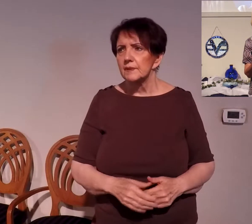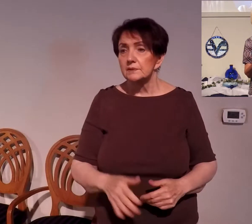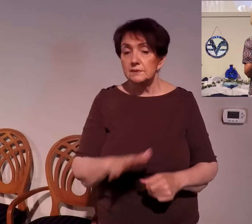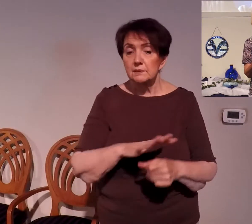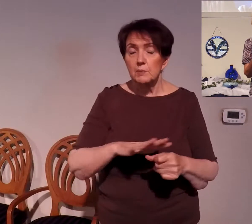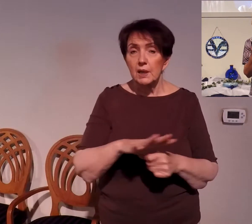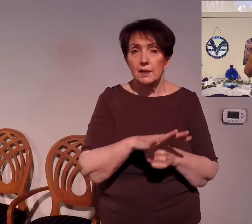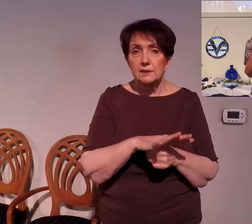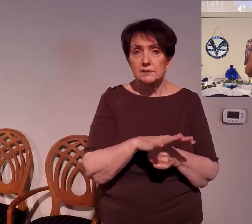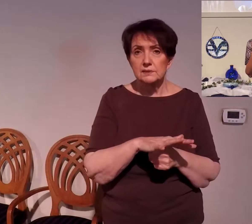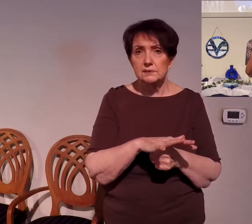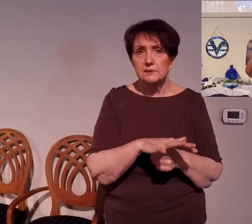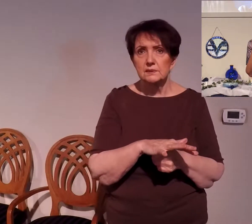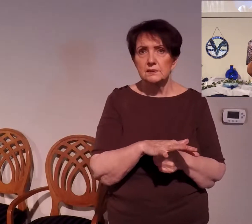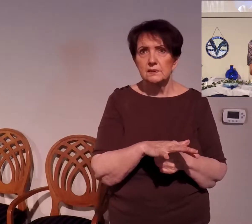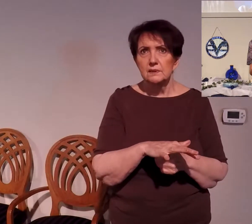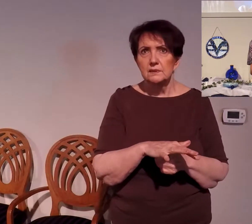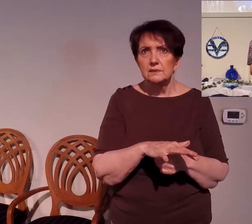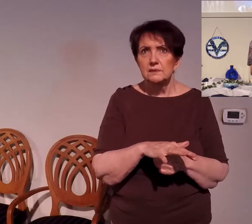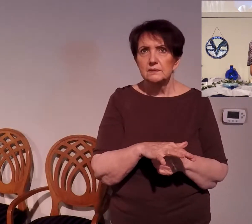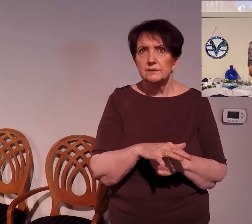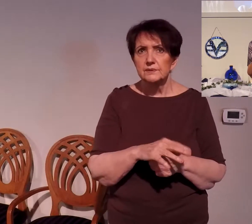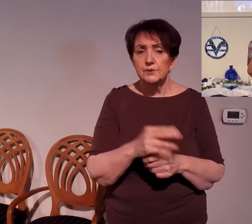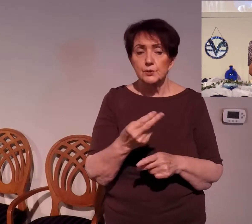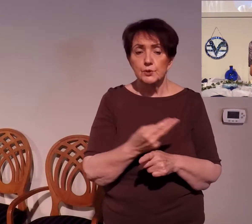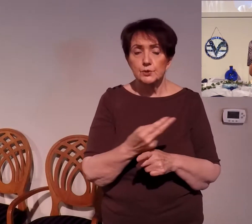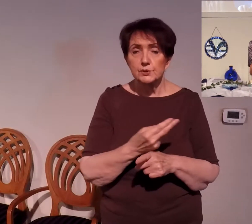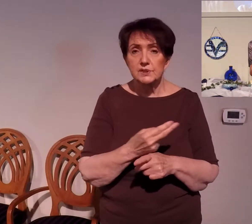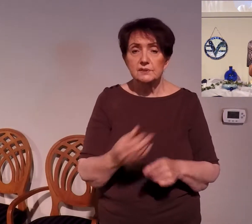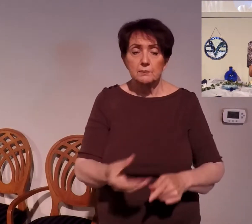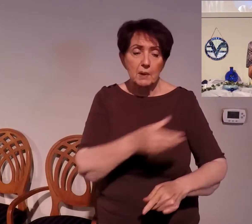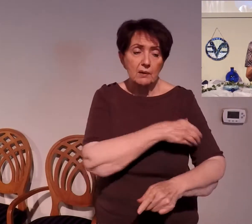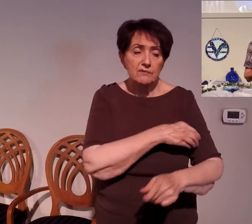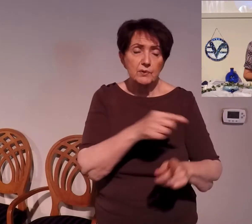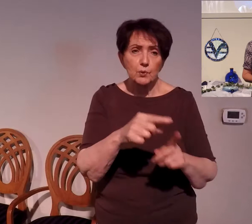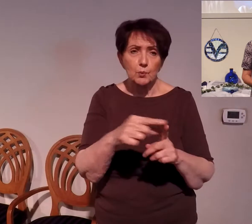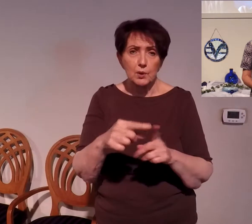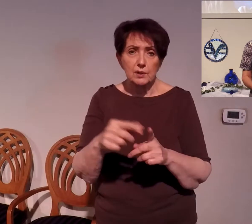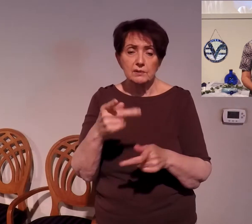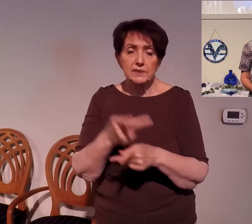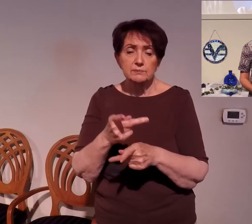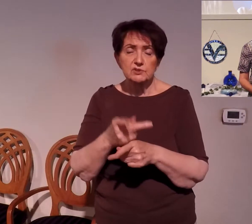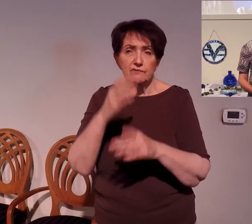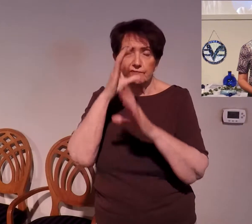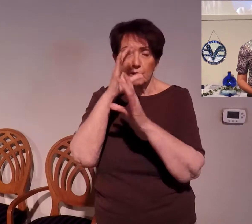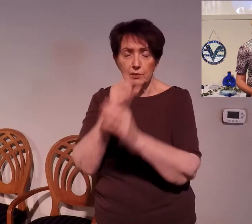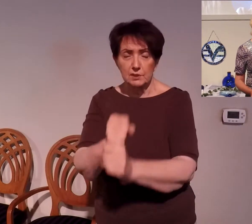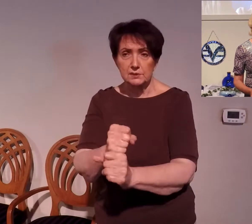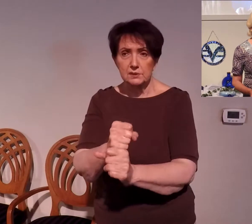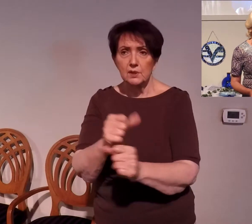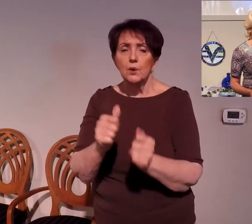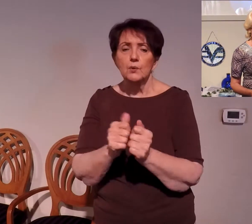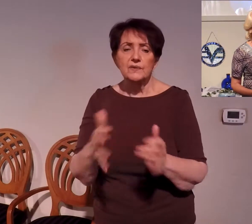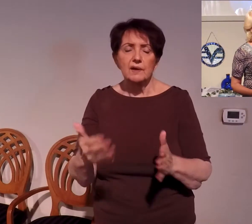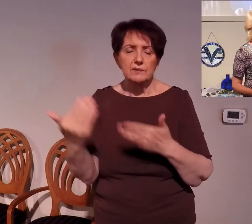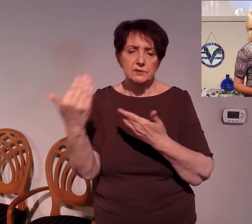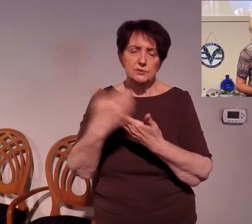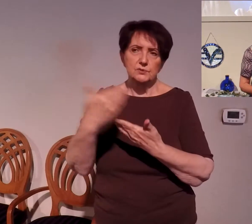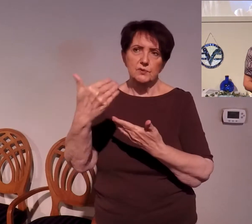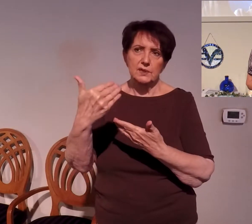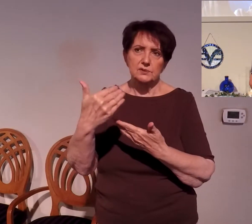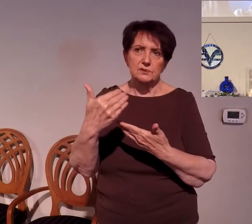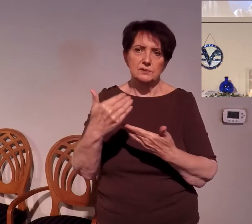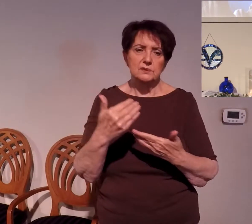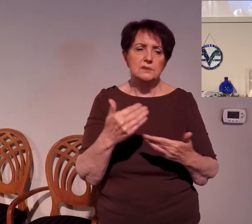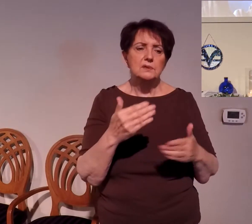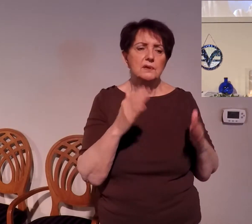place that using the power of our word keeps us focused without the distraction, staying committed to dwelling on our